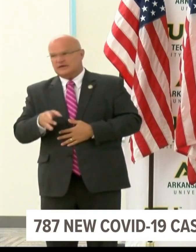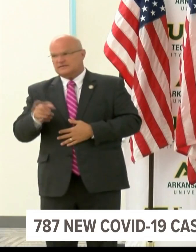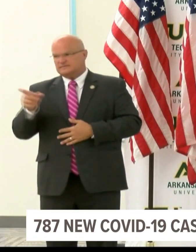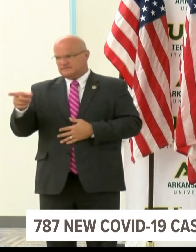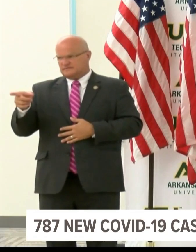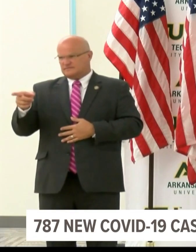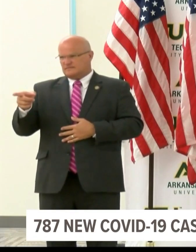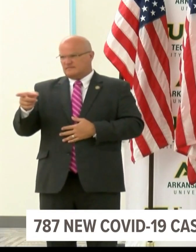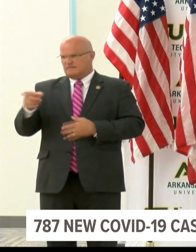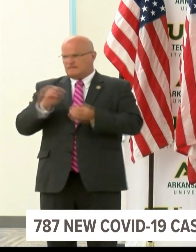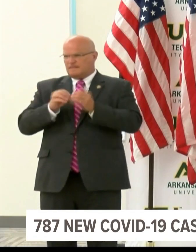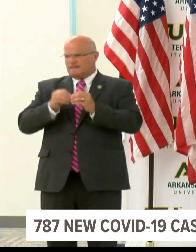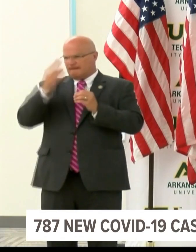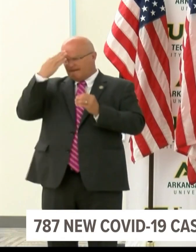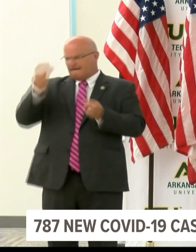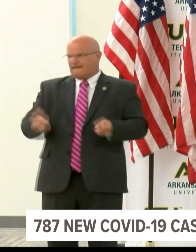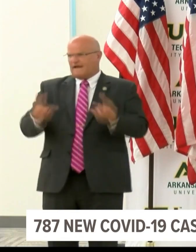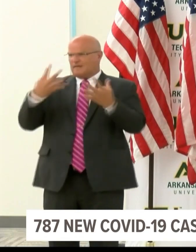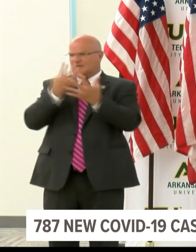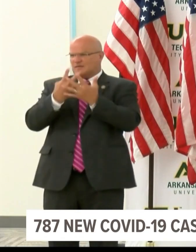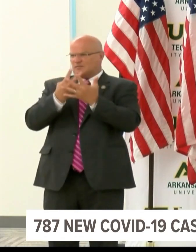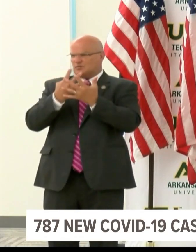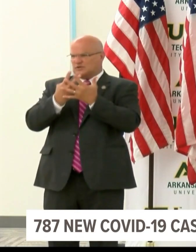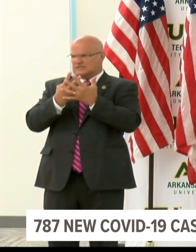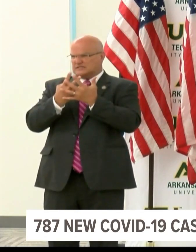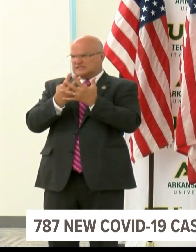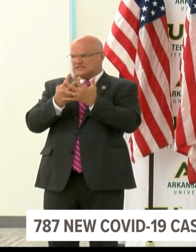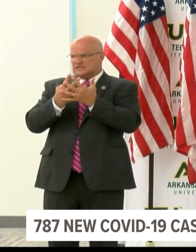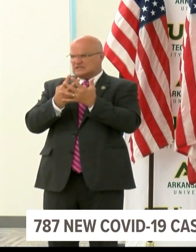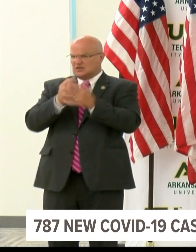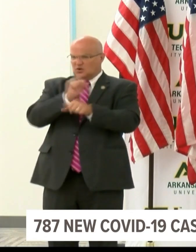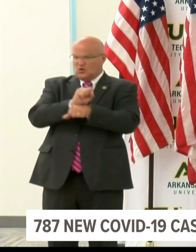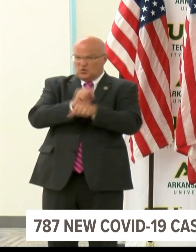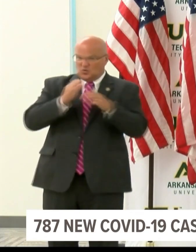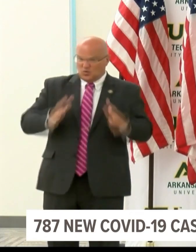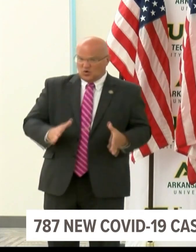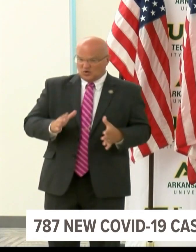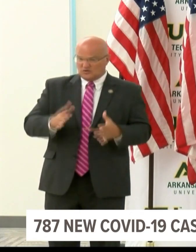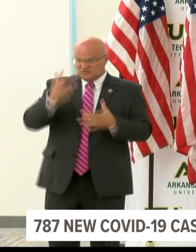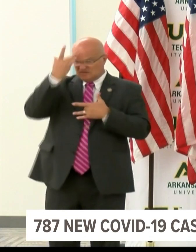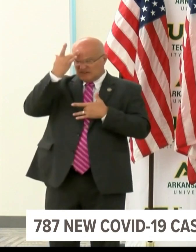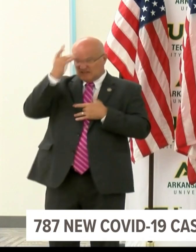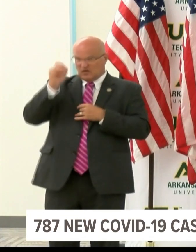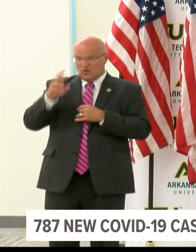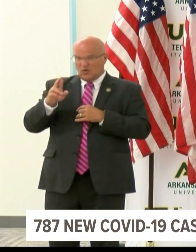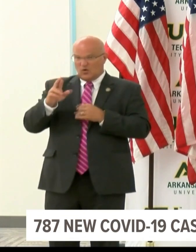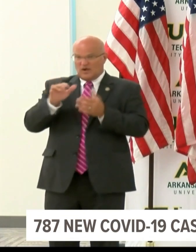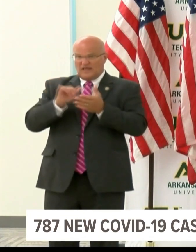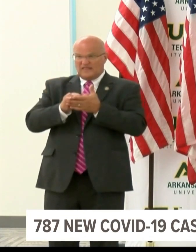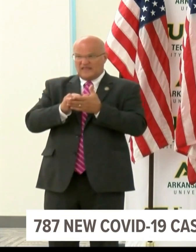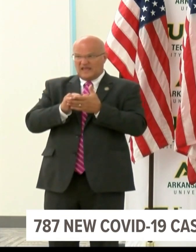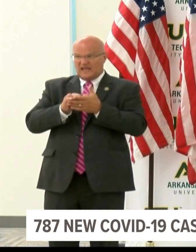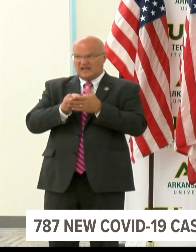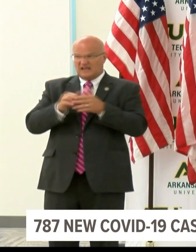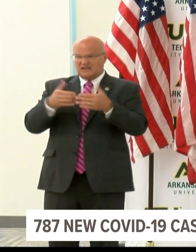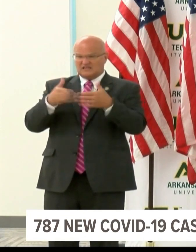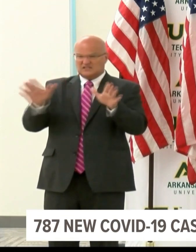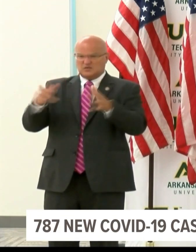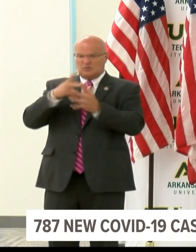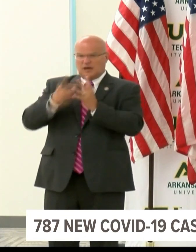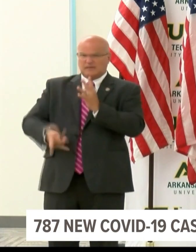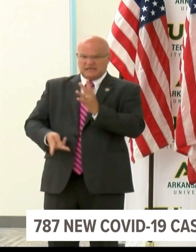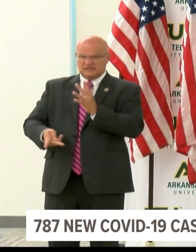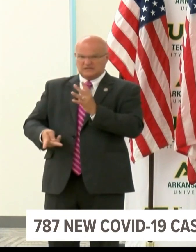those numbers, do we know how many of the prison population workers are infected, or does that kind of fall under the general